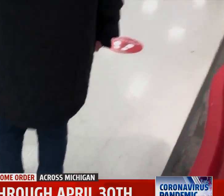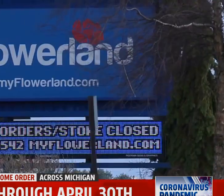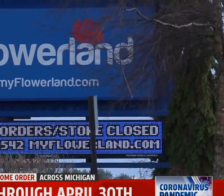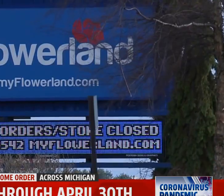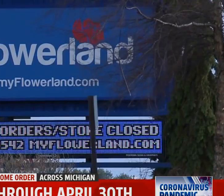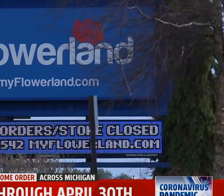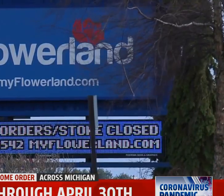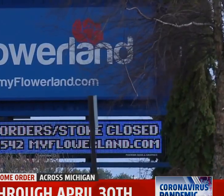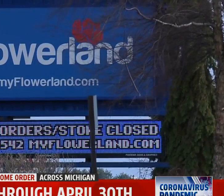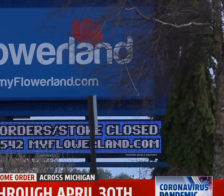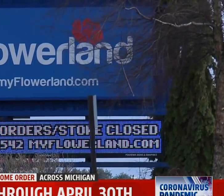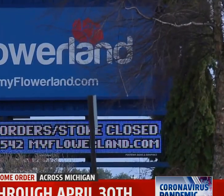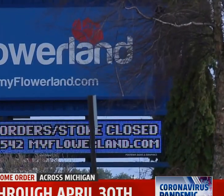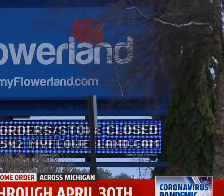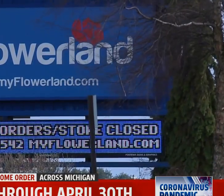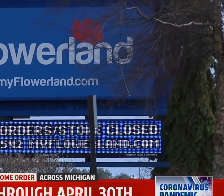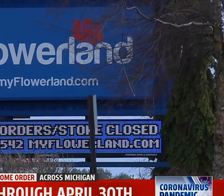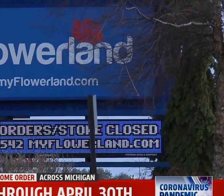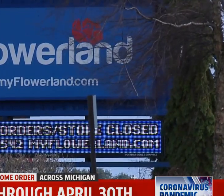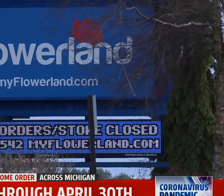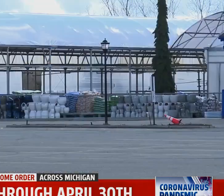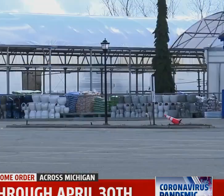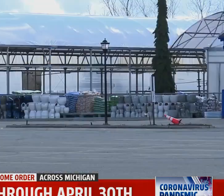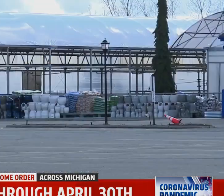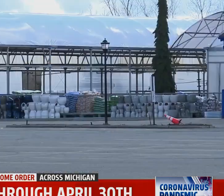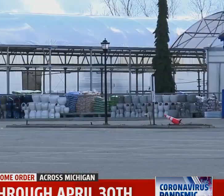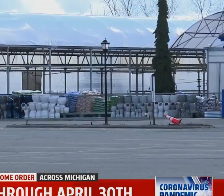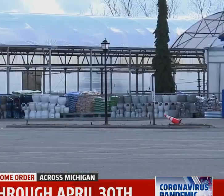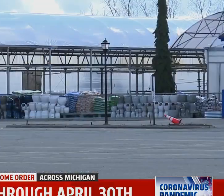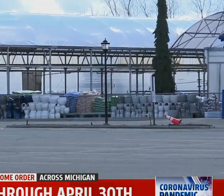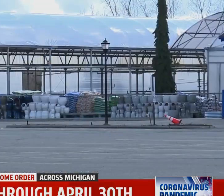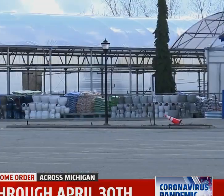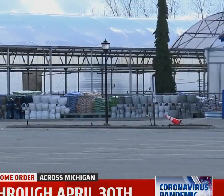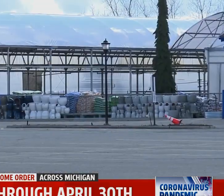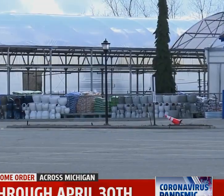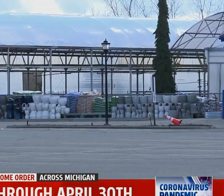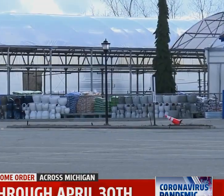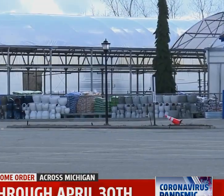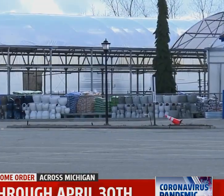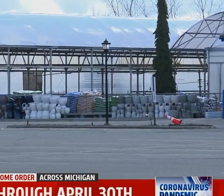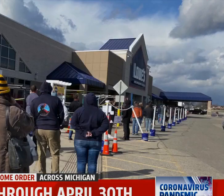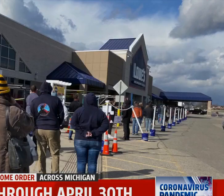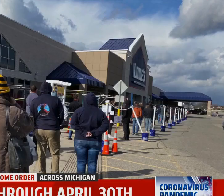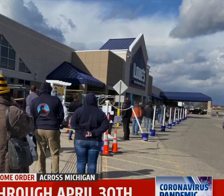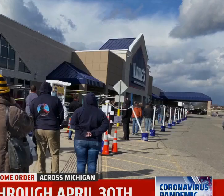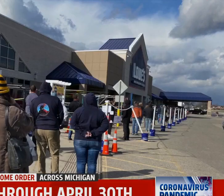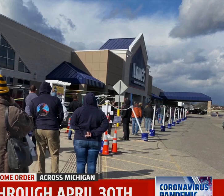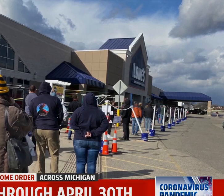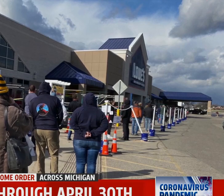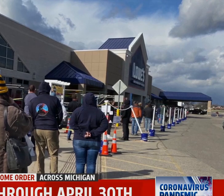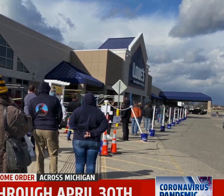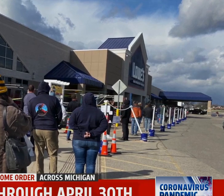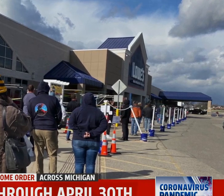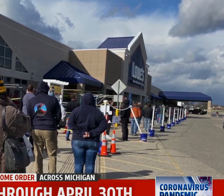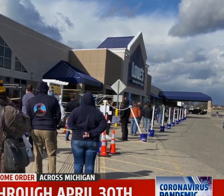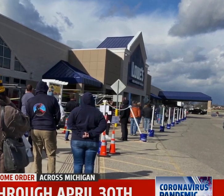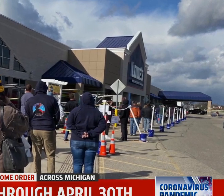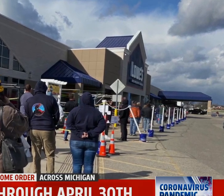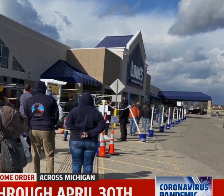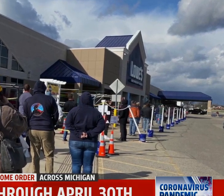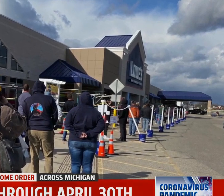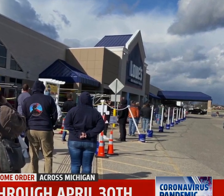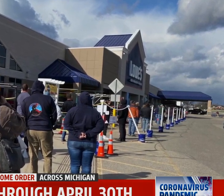wants big box stores to close certain sections like flooring, garden centers, and plant nurseries. That news caused a last-minute